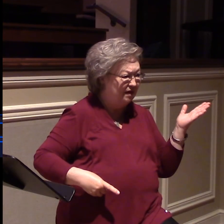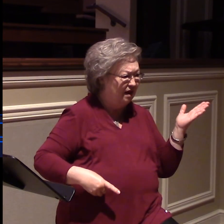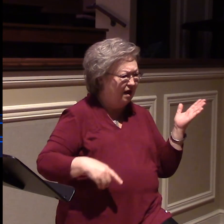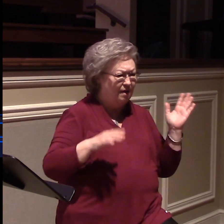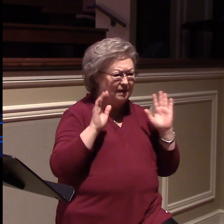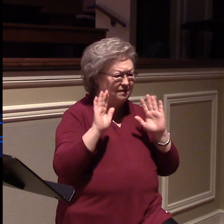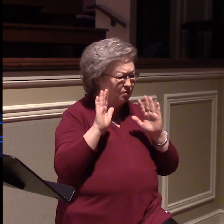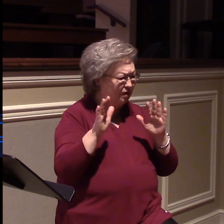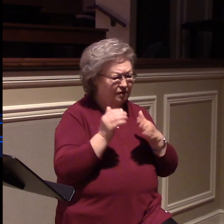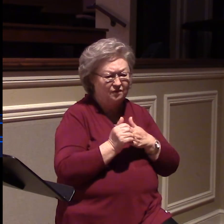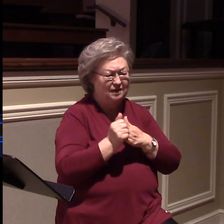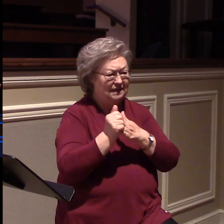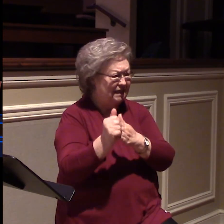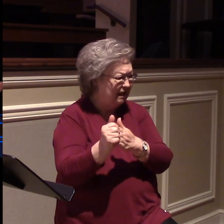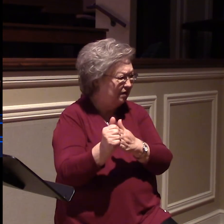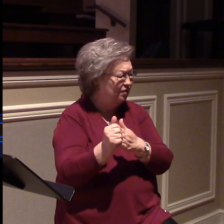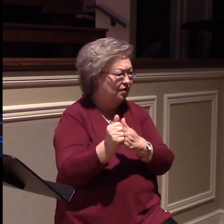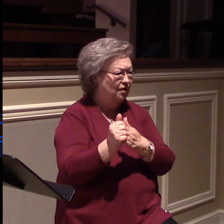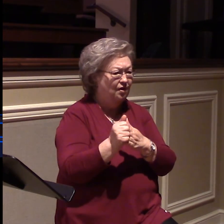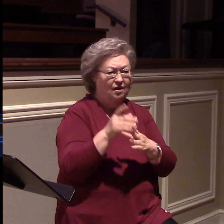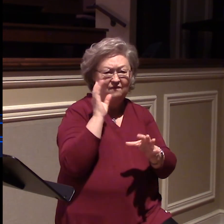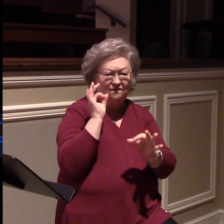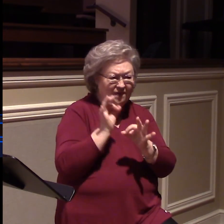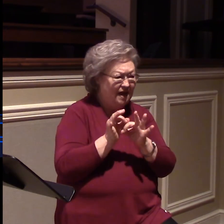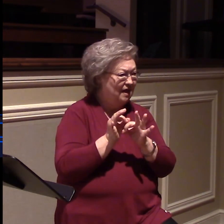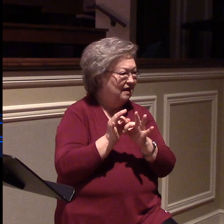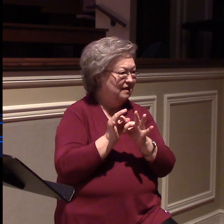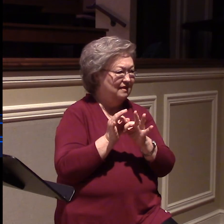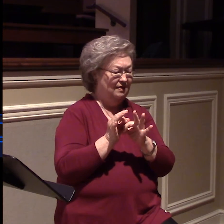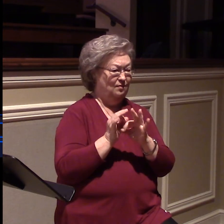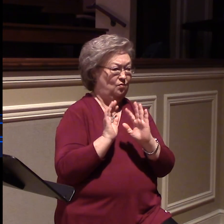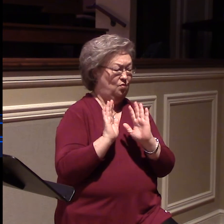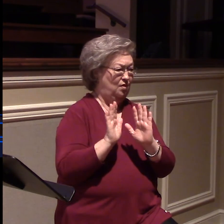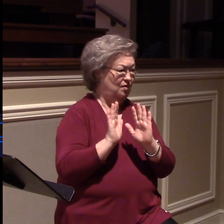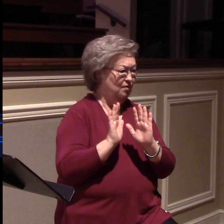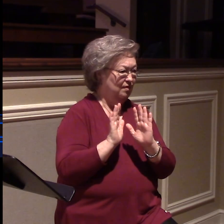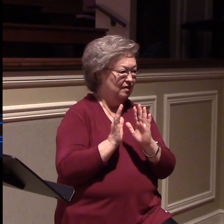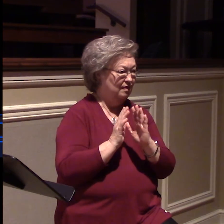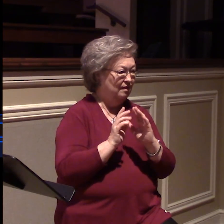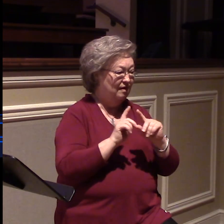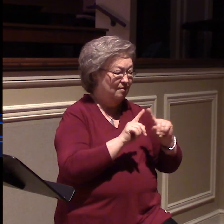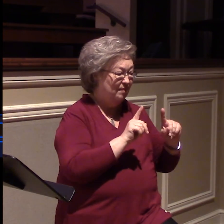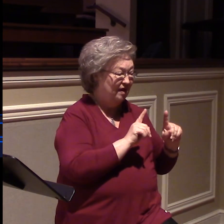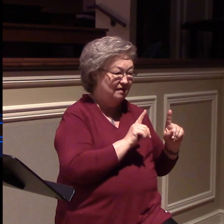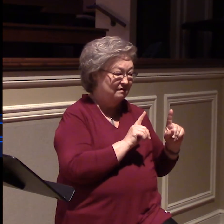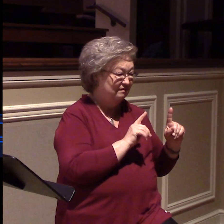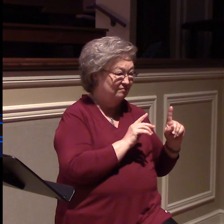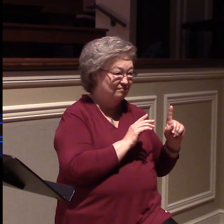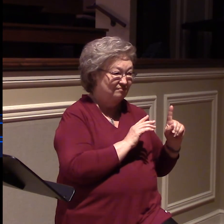what a leader, what faith. And yet his children